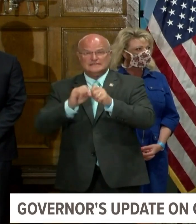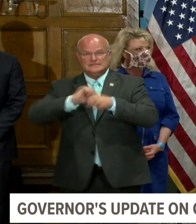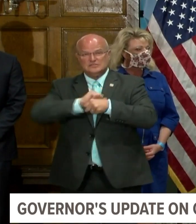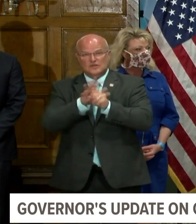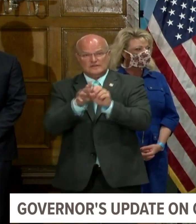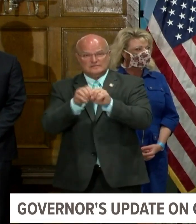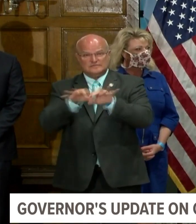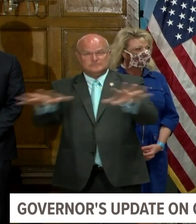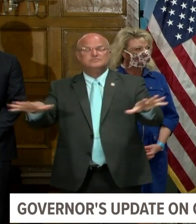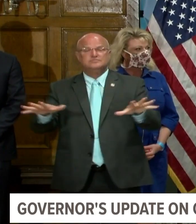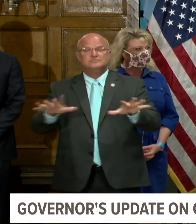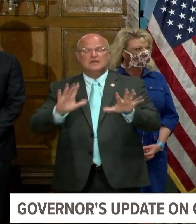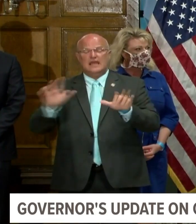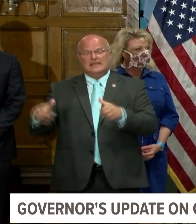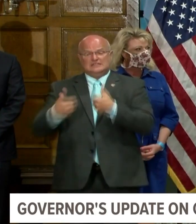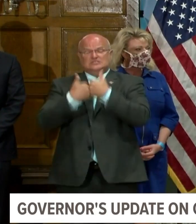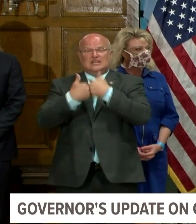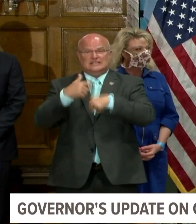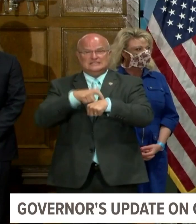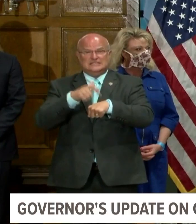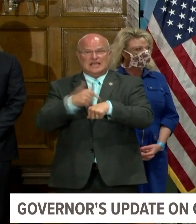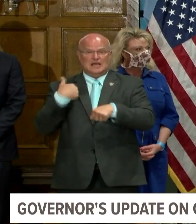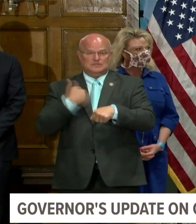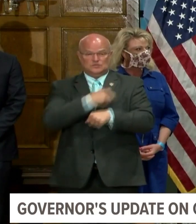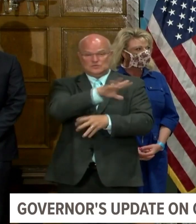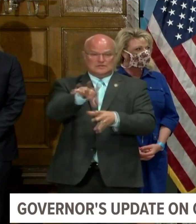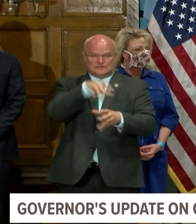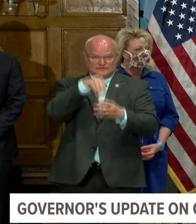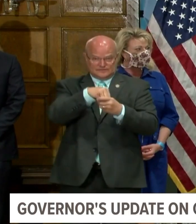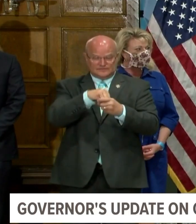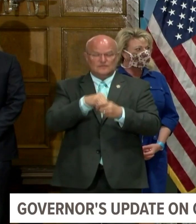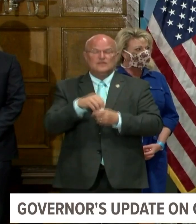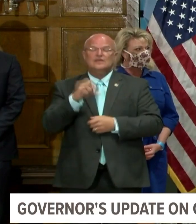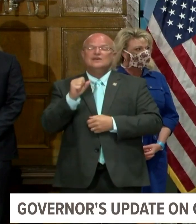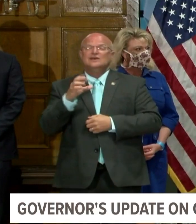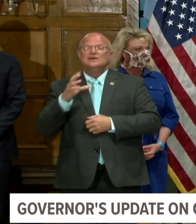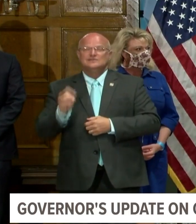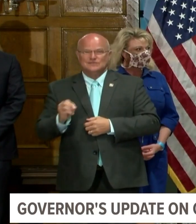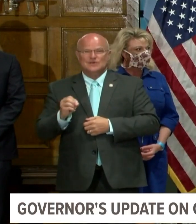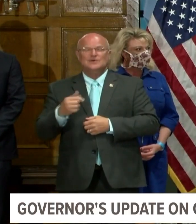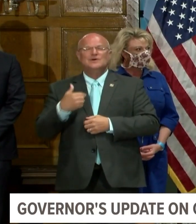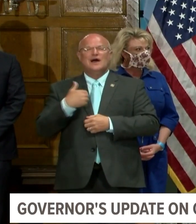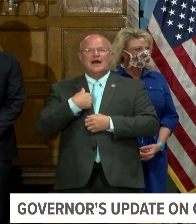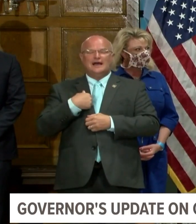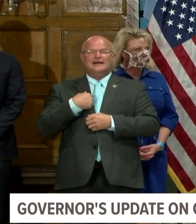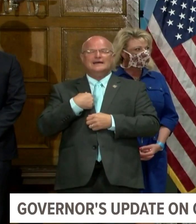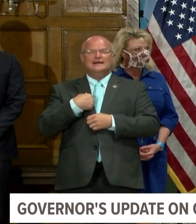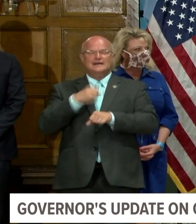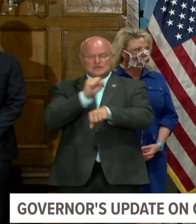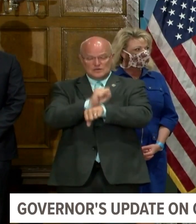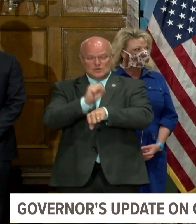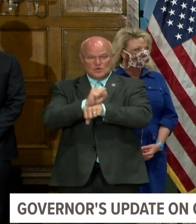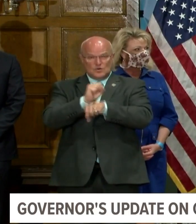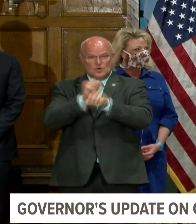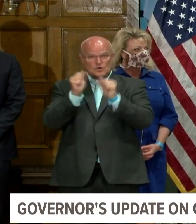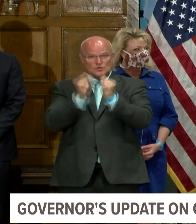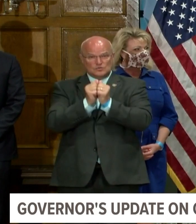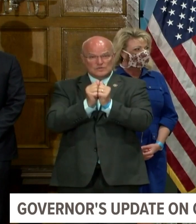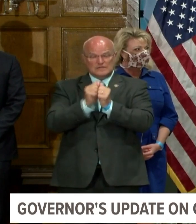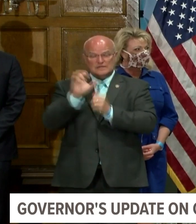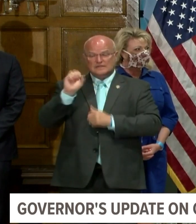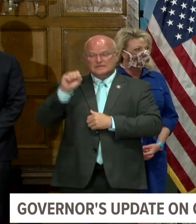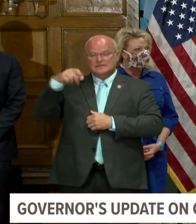pandemic and during the challenging times that we have. And so I have worked with the